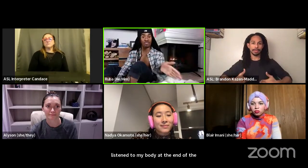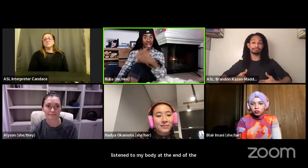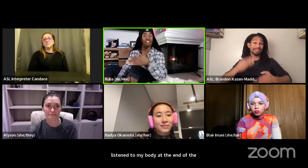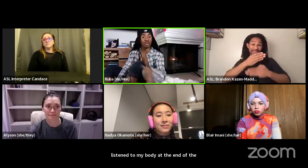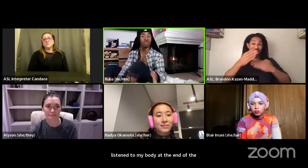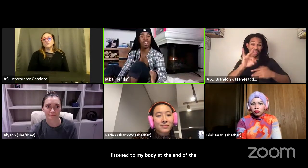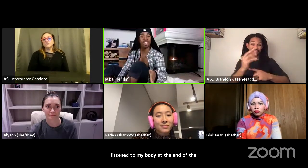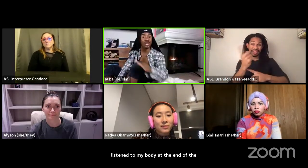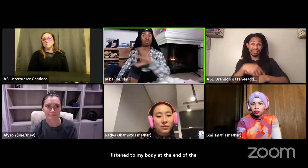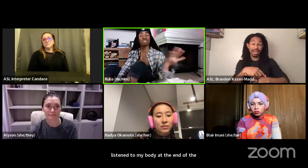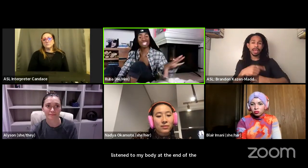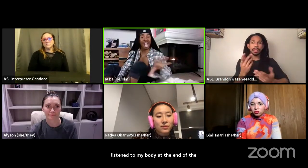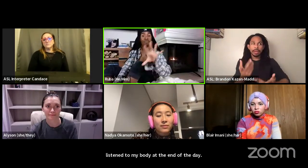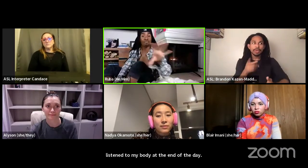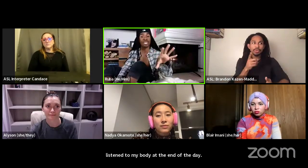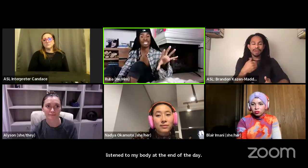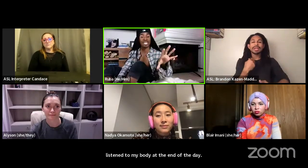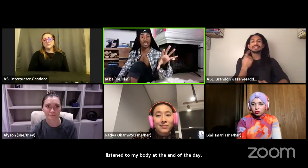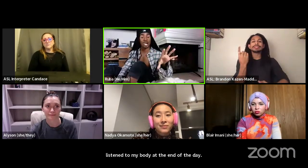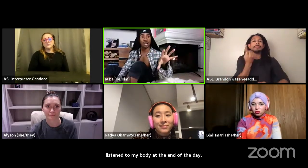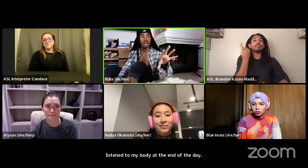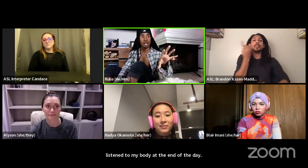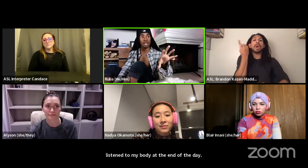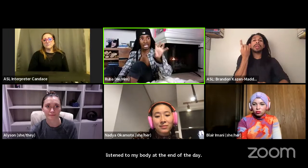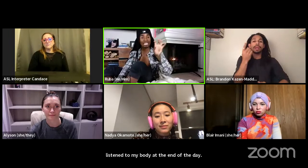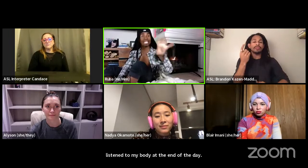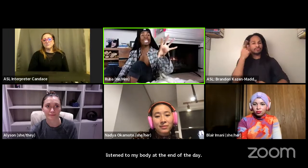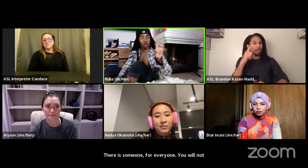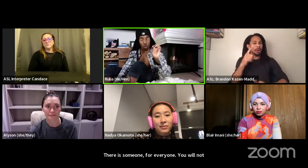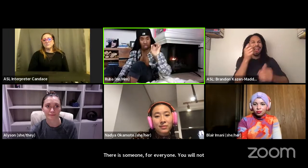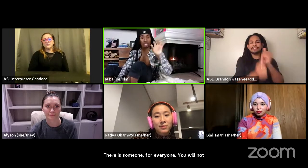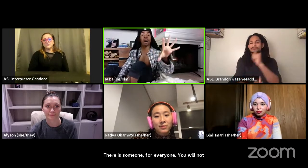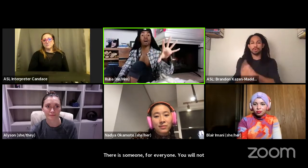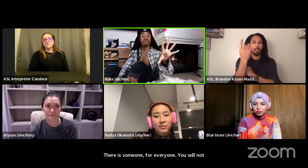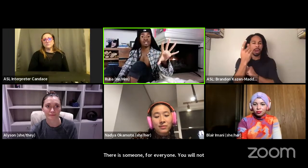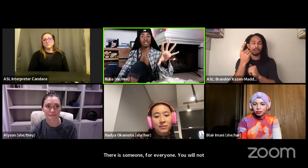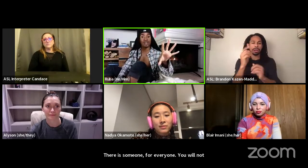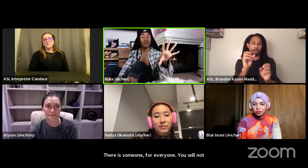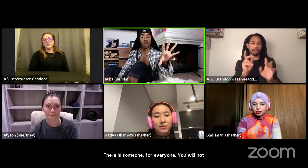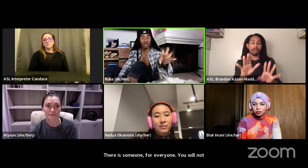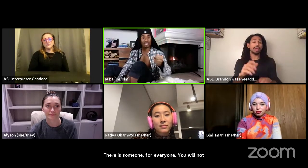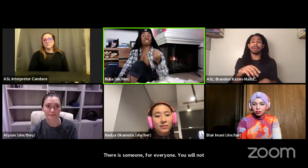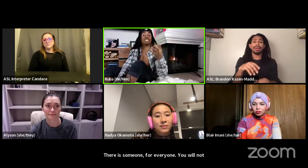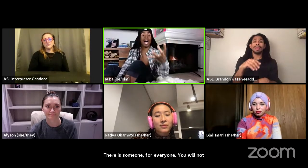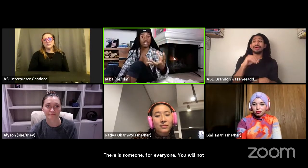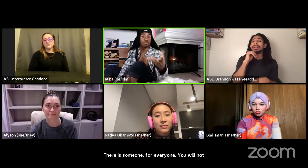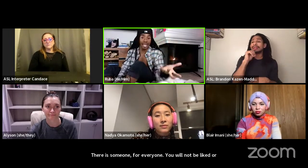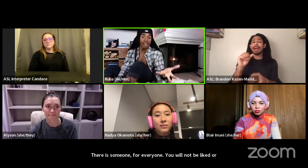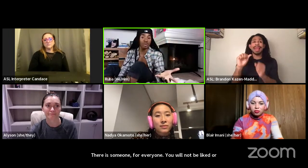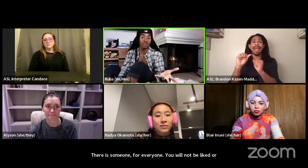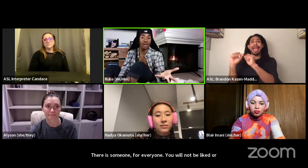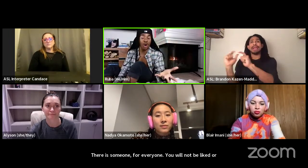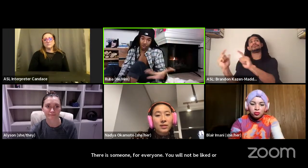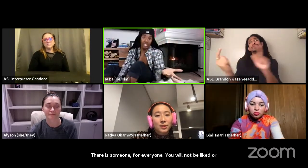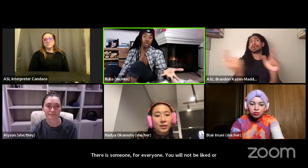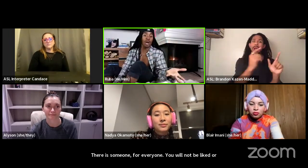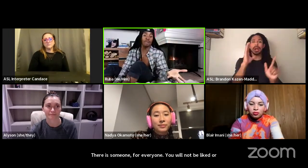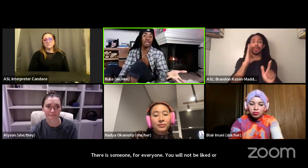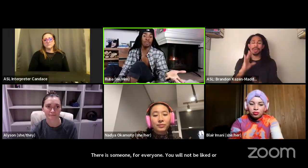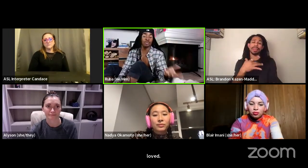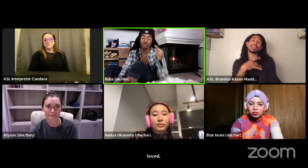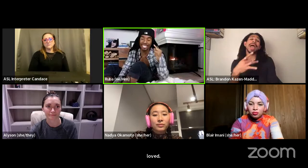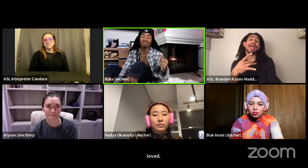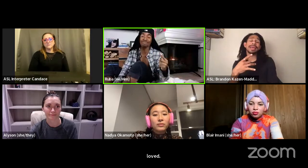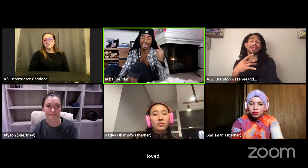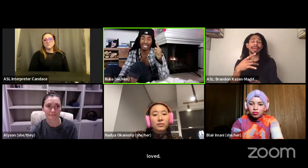someone for everyone. You will not be liked or loved or desired by everyone, only the